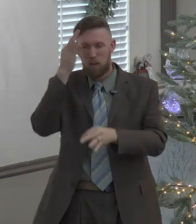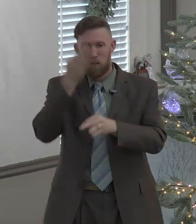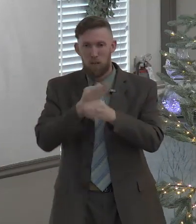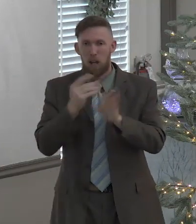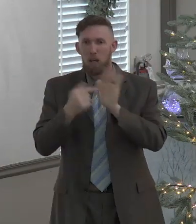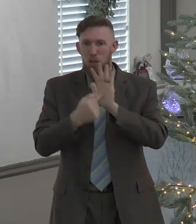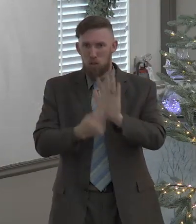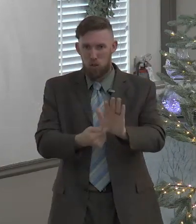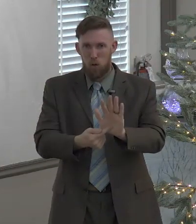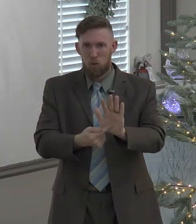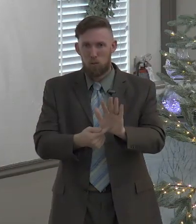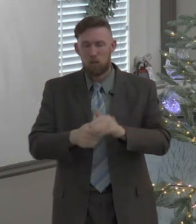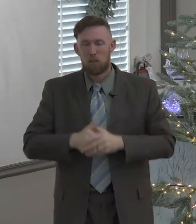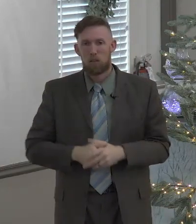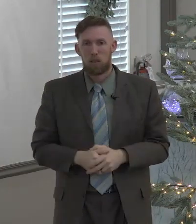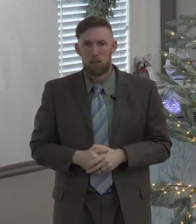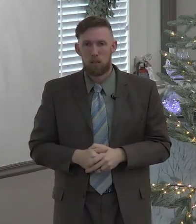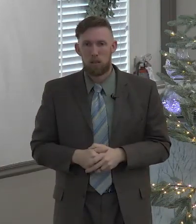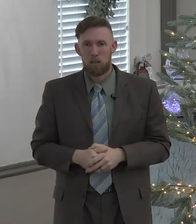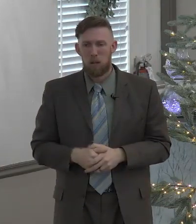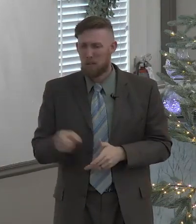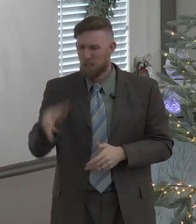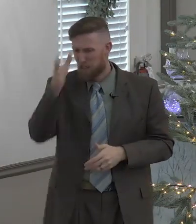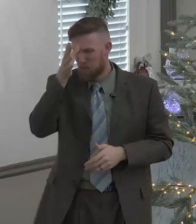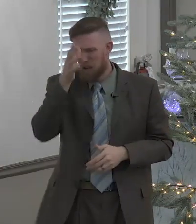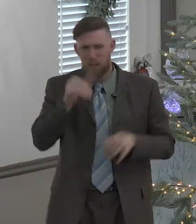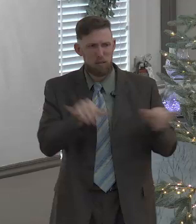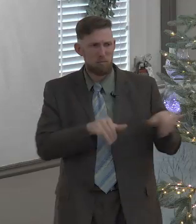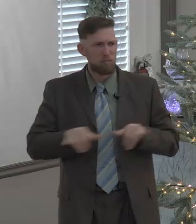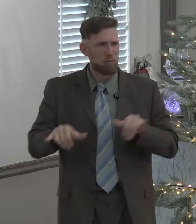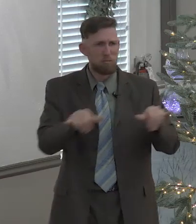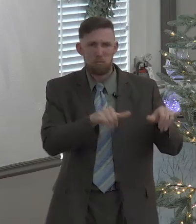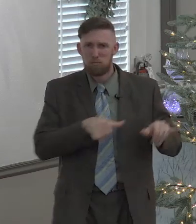That's pretty tremendous faith that's being revealed here.